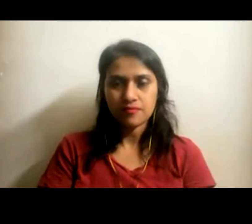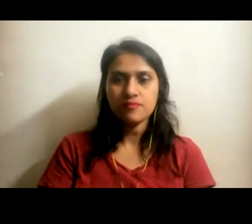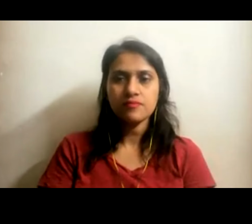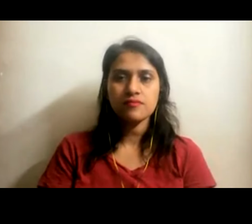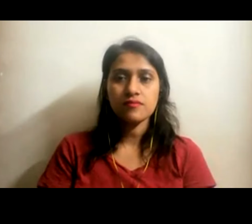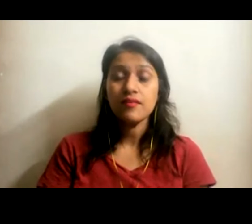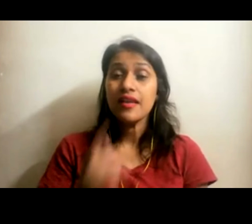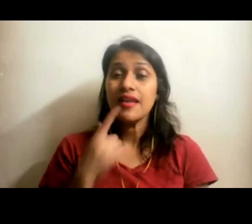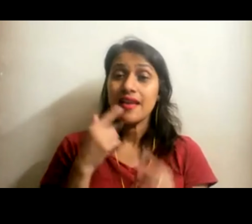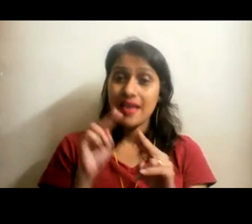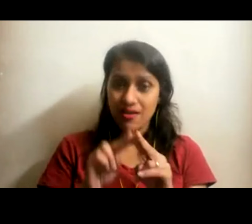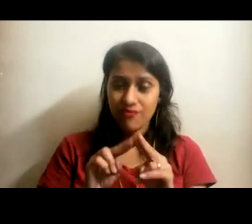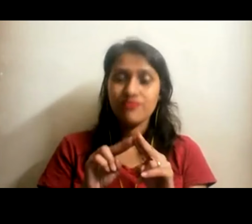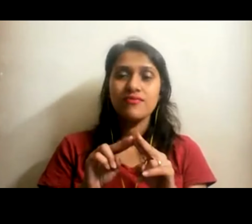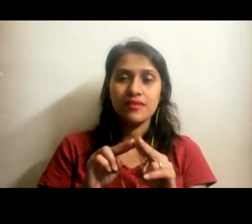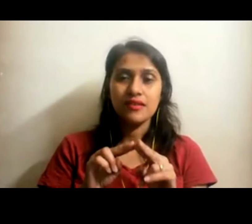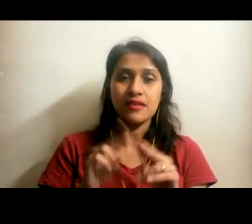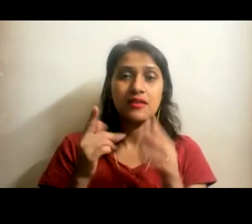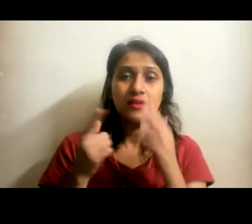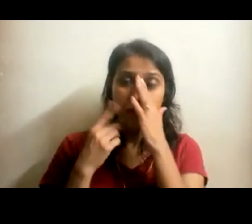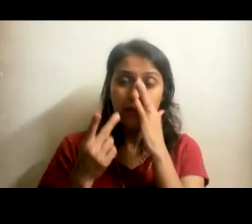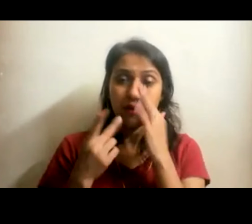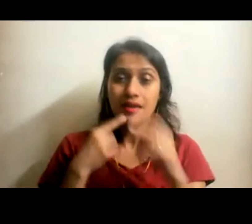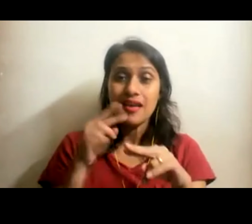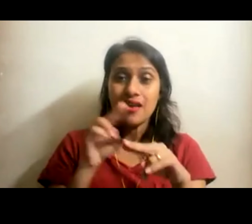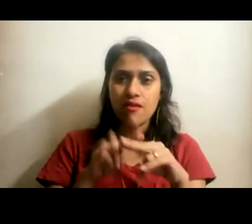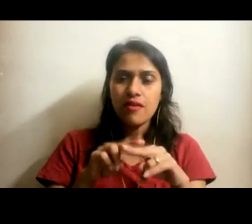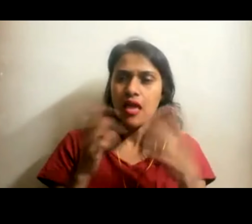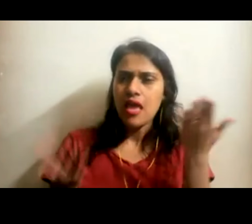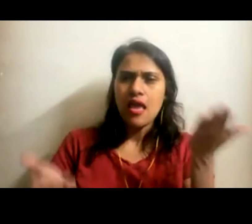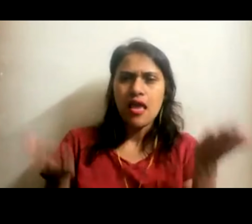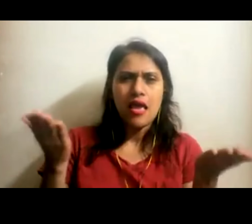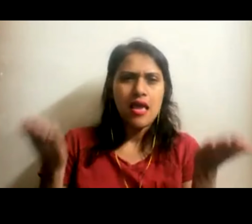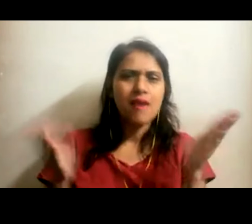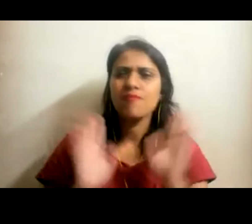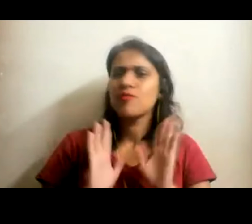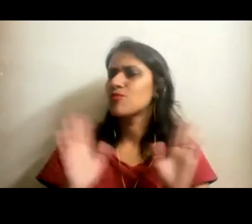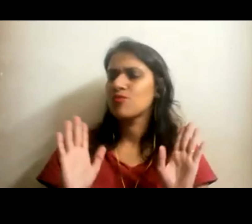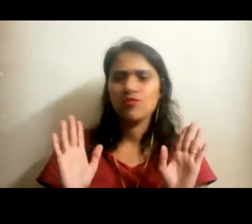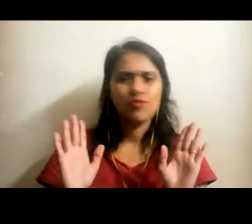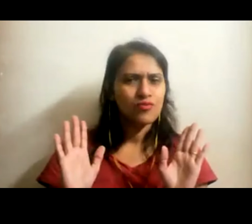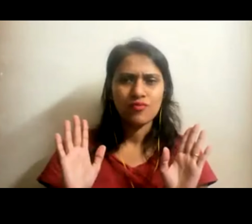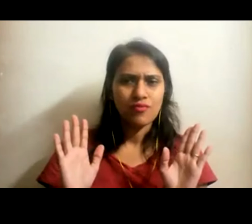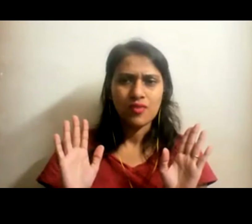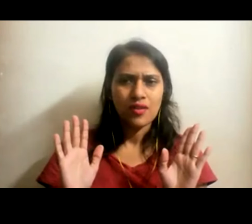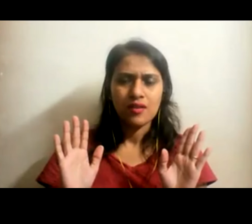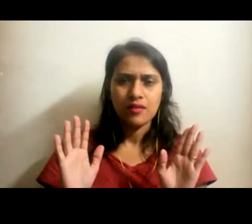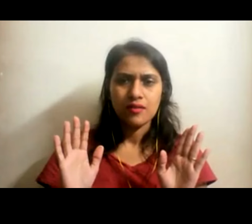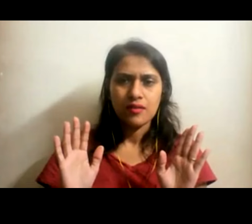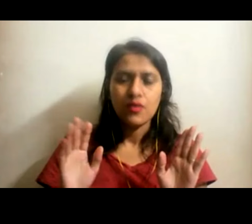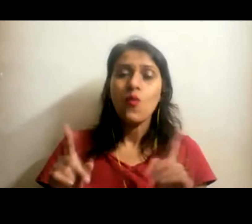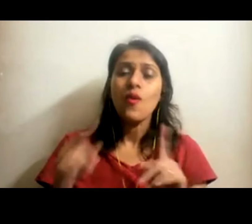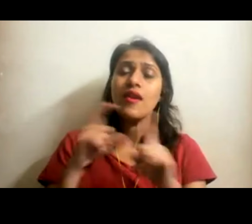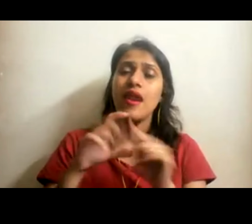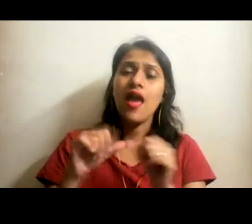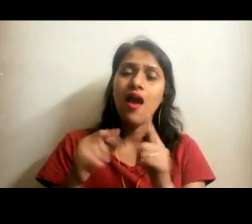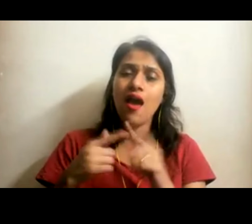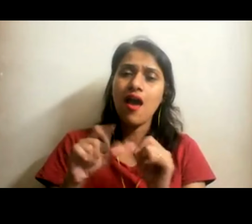is cross-sectional, doesn't mean that it cannot be comparative. Okay. It will not be longitudinal because then you're collecting the data